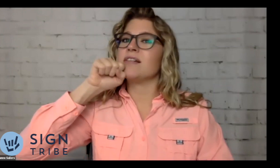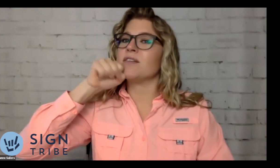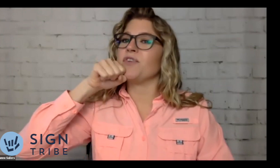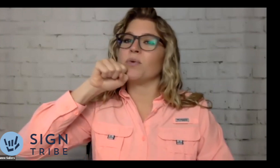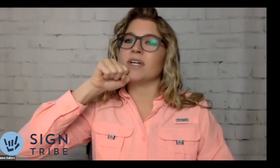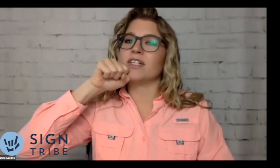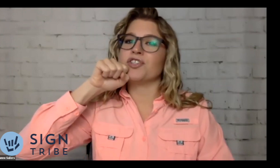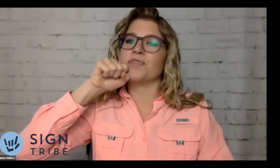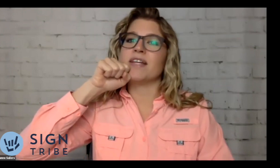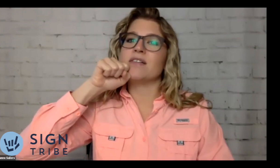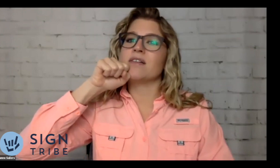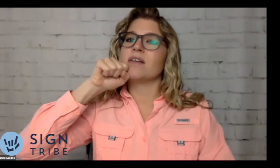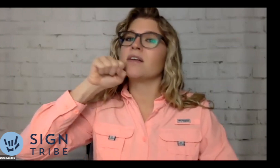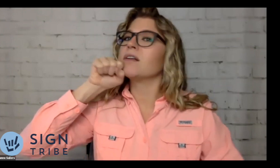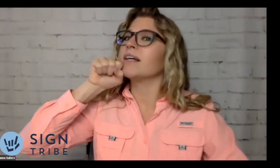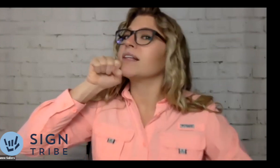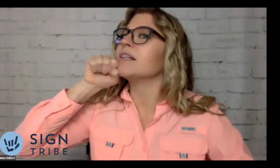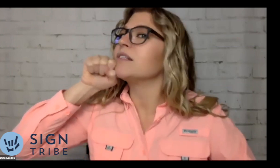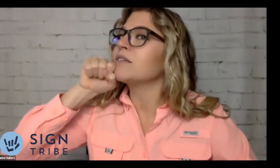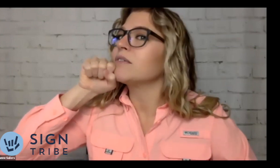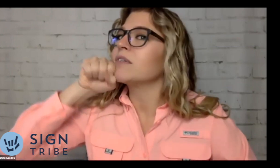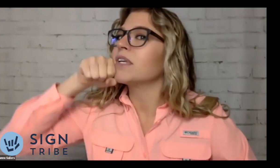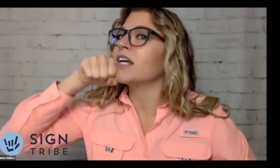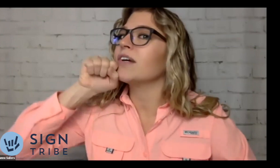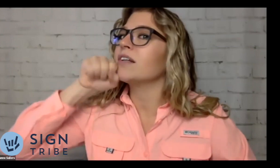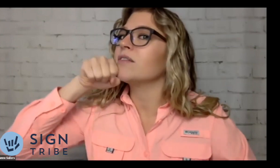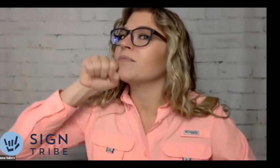don't want to touch your face. Like this. Carrot.